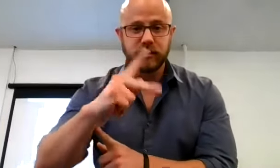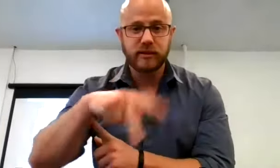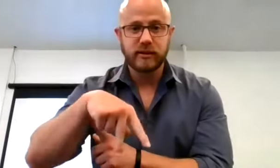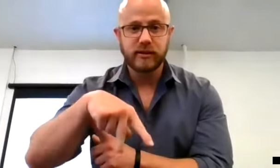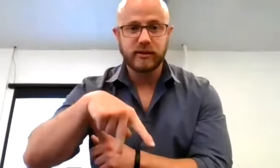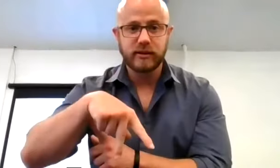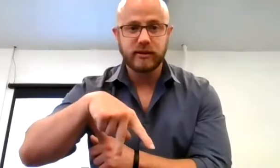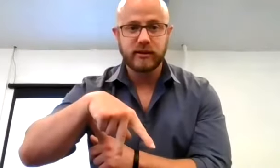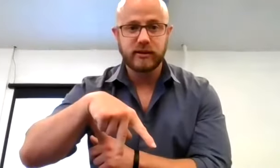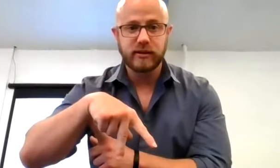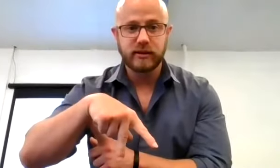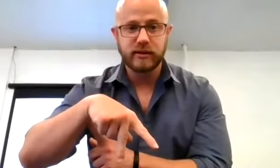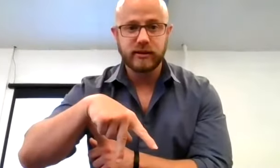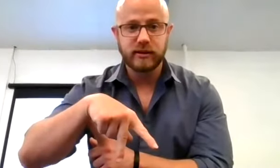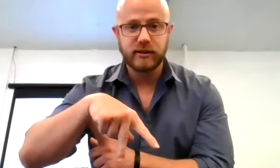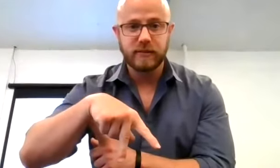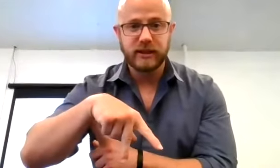K, P.